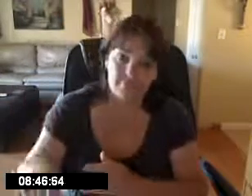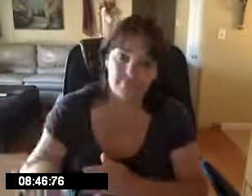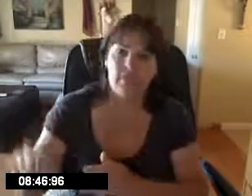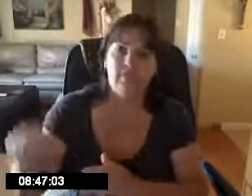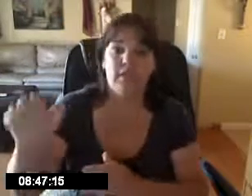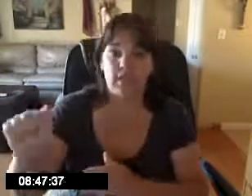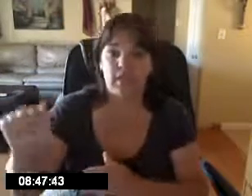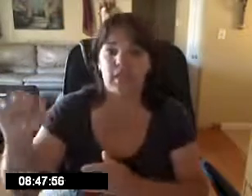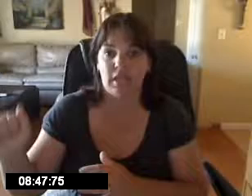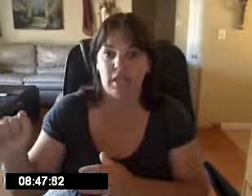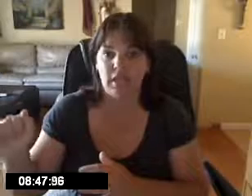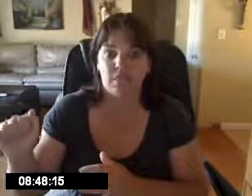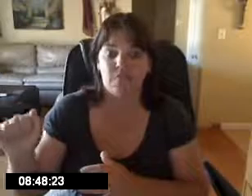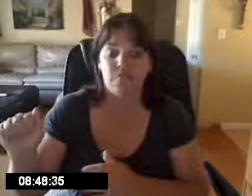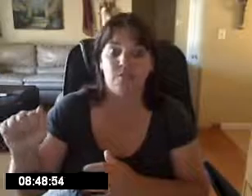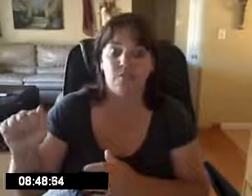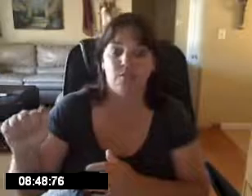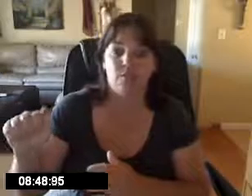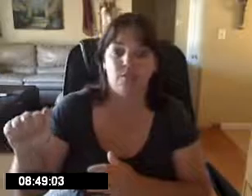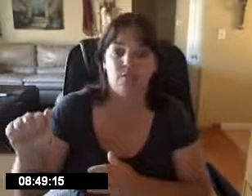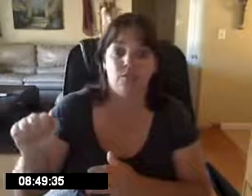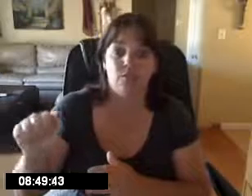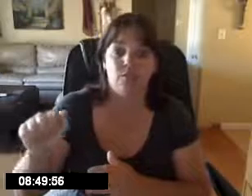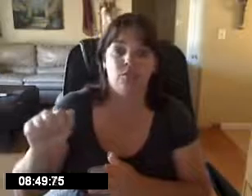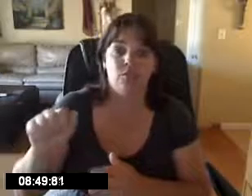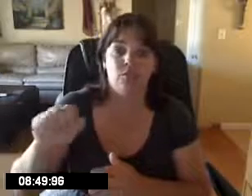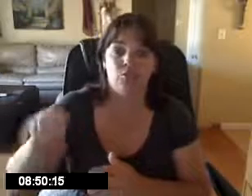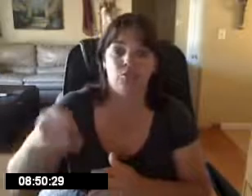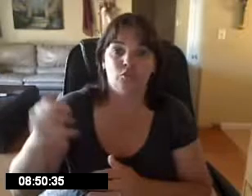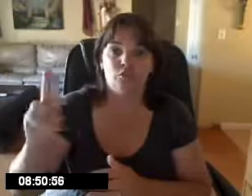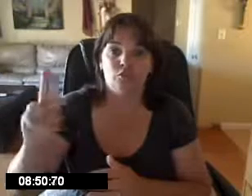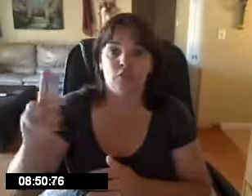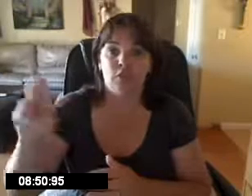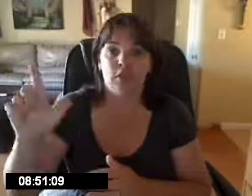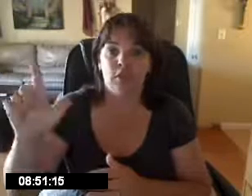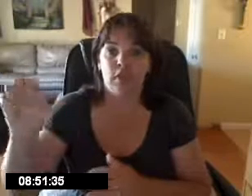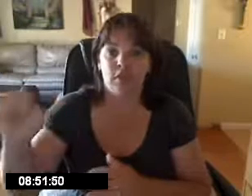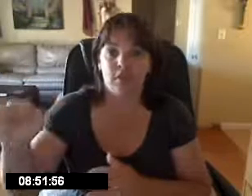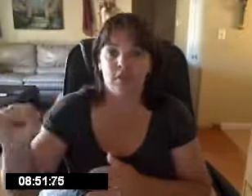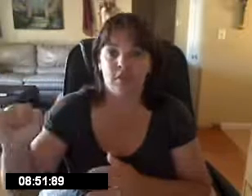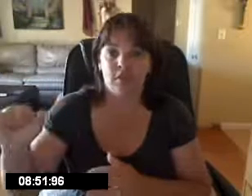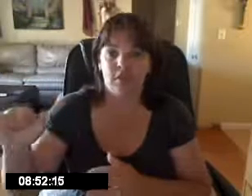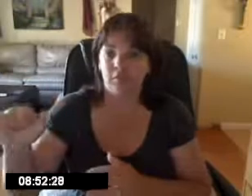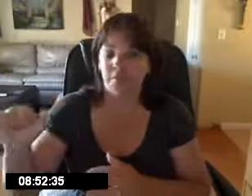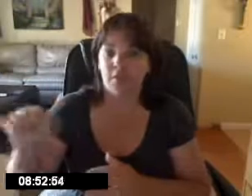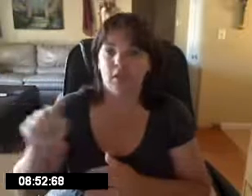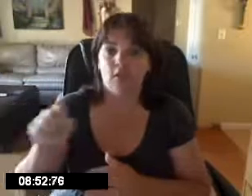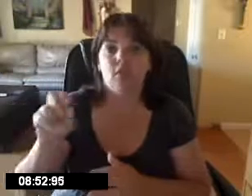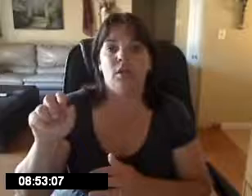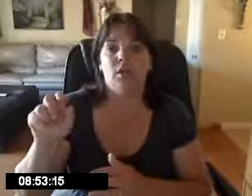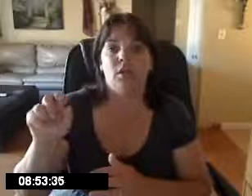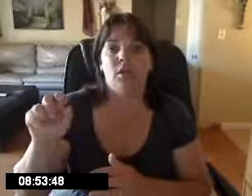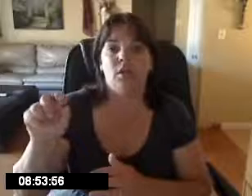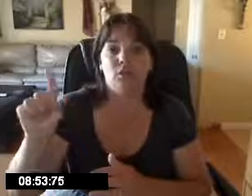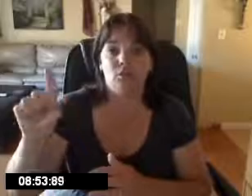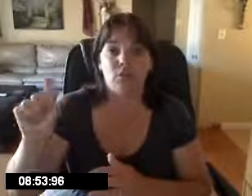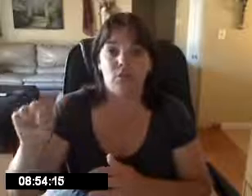of 2012, you must then have a bachelor's degree. So even though you take the written test and you don't need a degree,